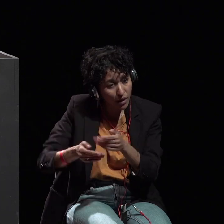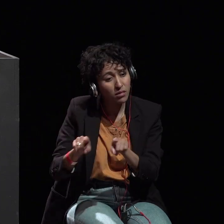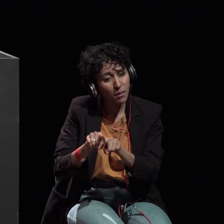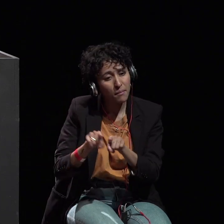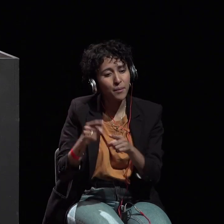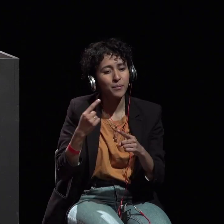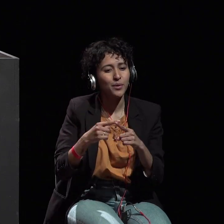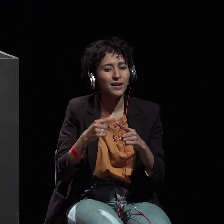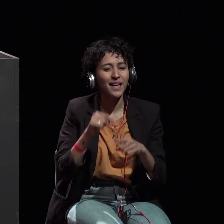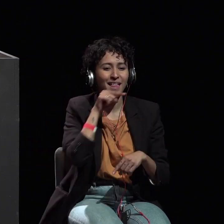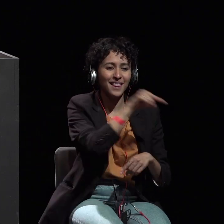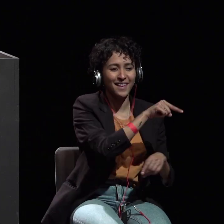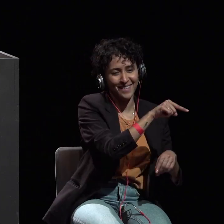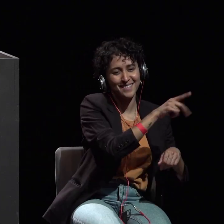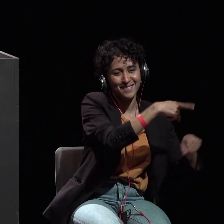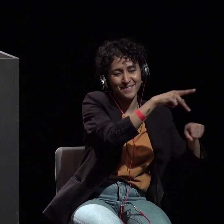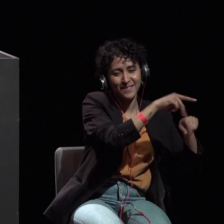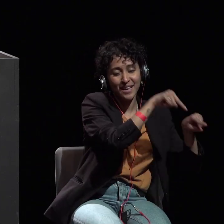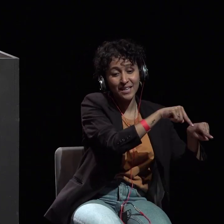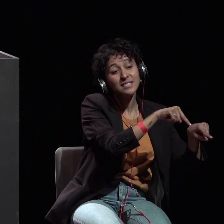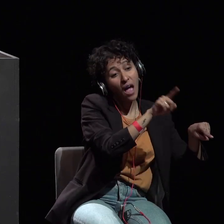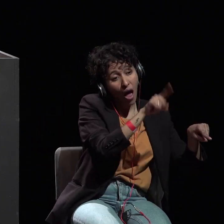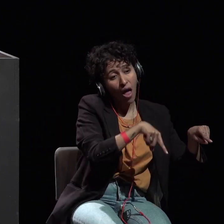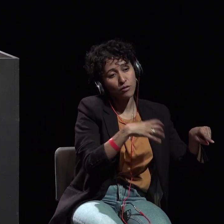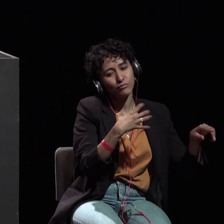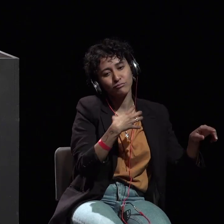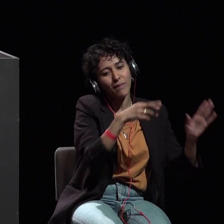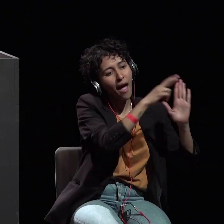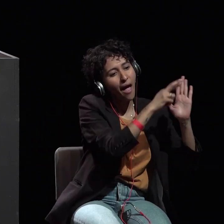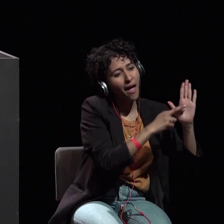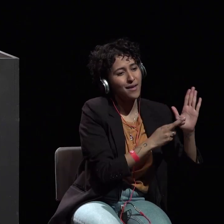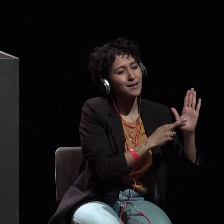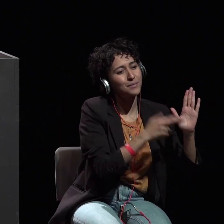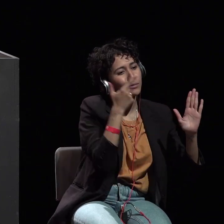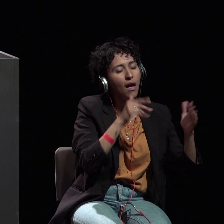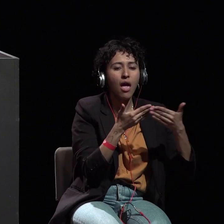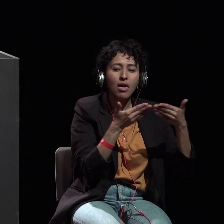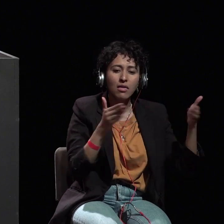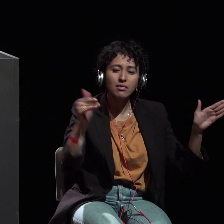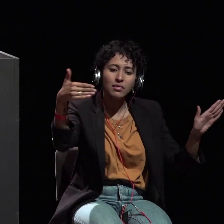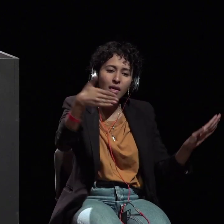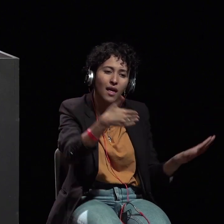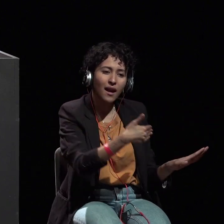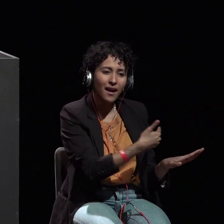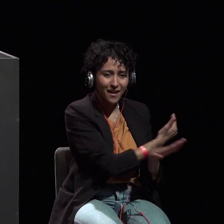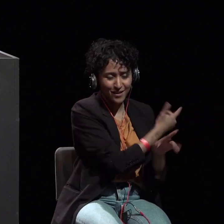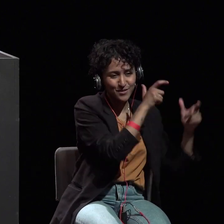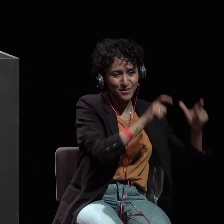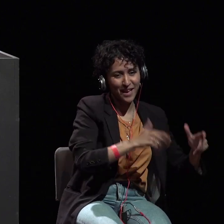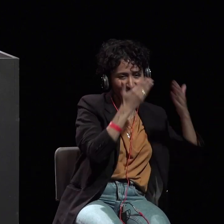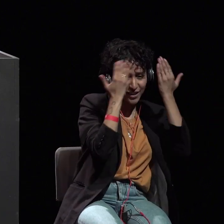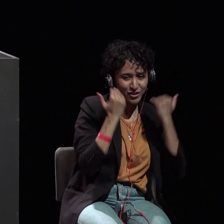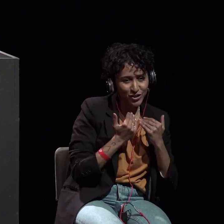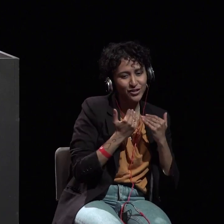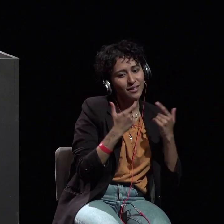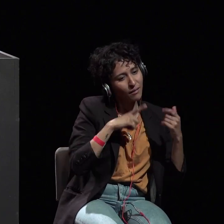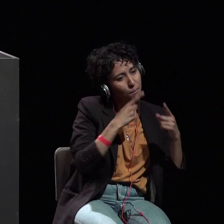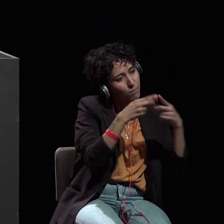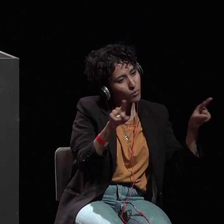So that was how you entered the gallery, and from there you could visit 5 thematic groupings where we suspended the college's archival holdings related to